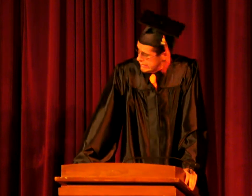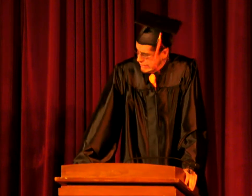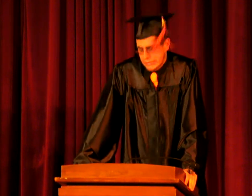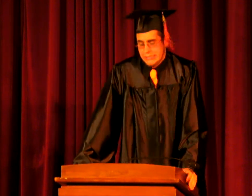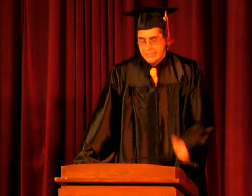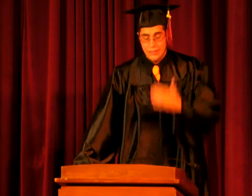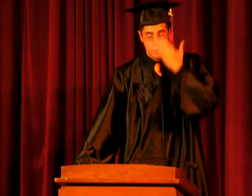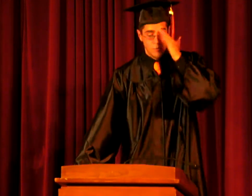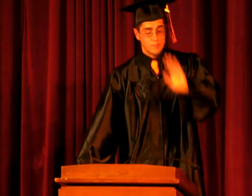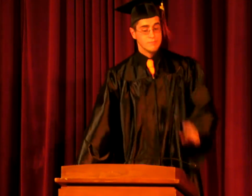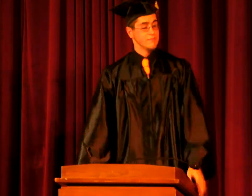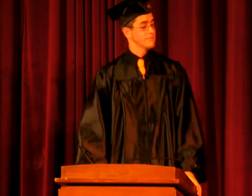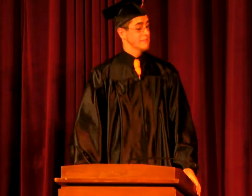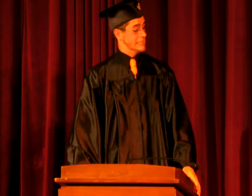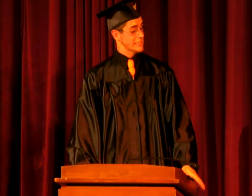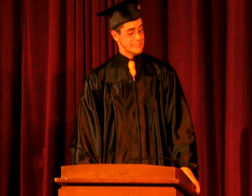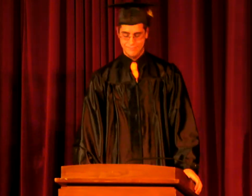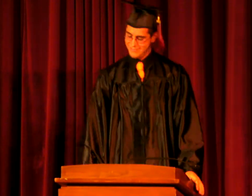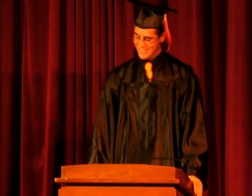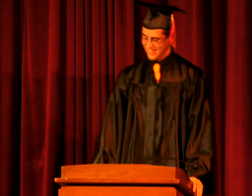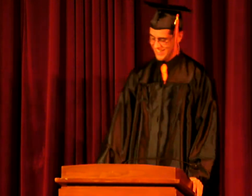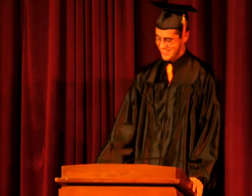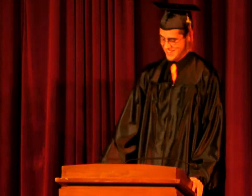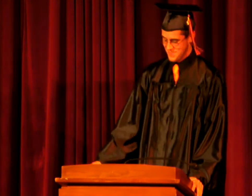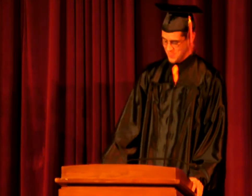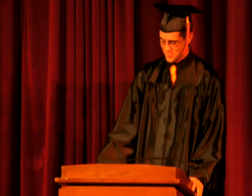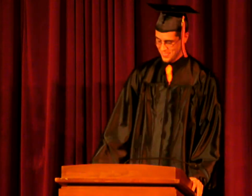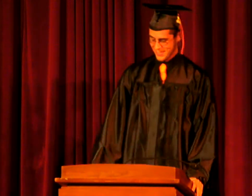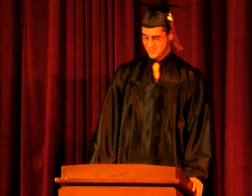a good idea. We'll see.